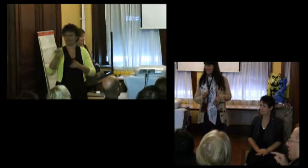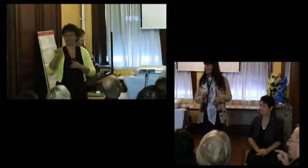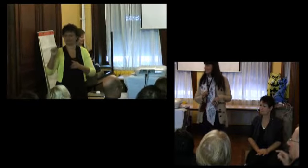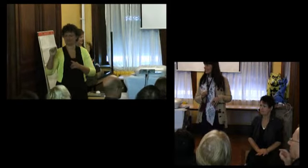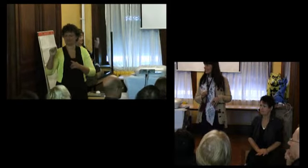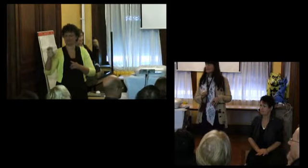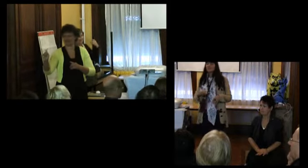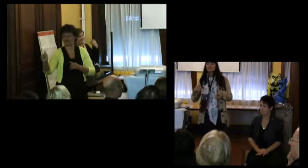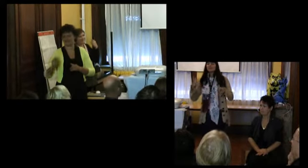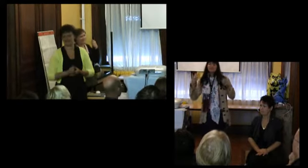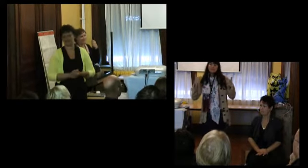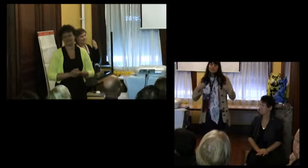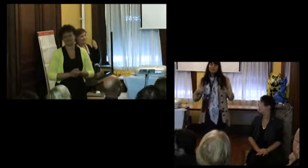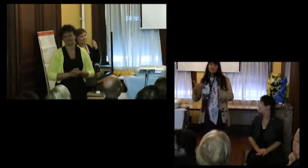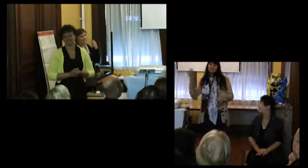Basset.